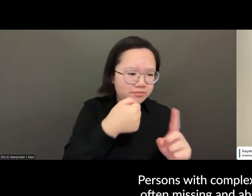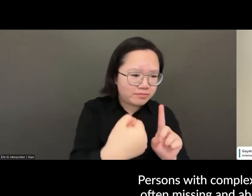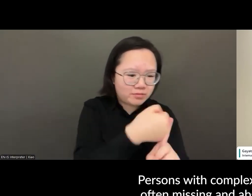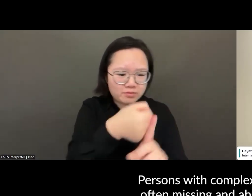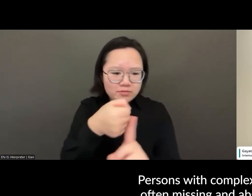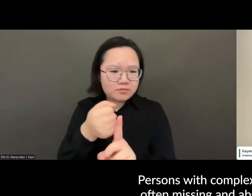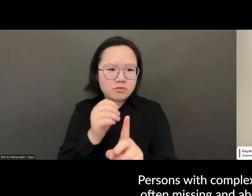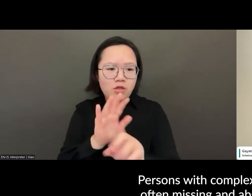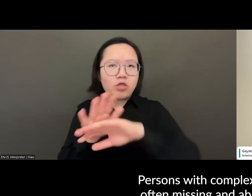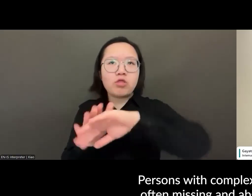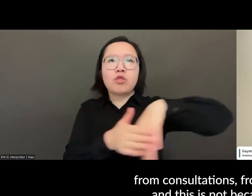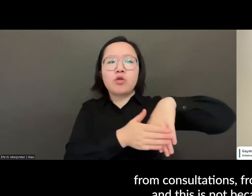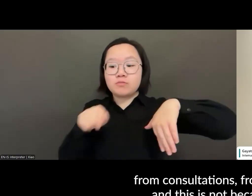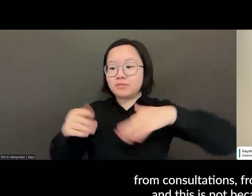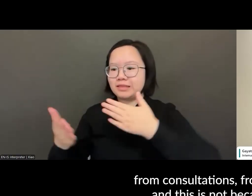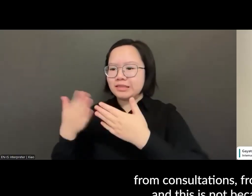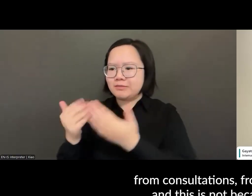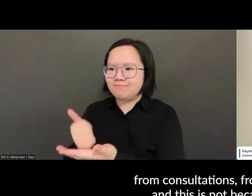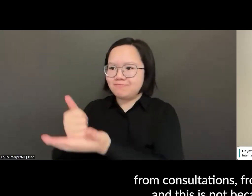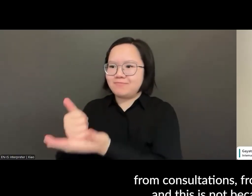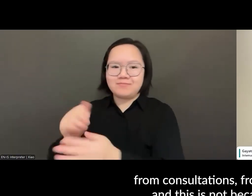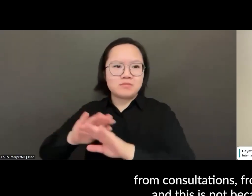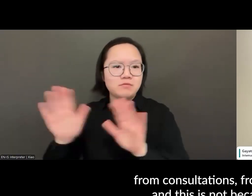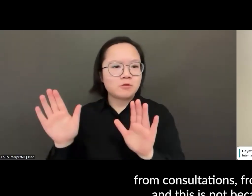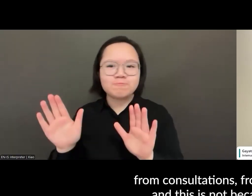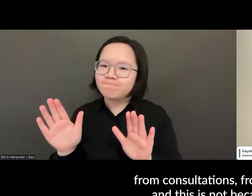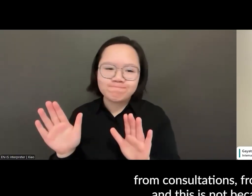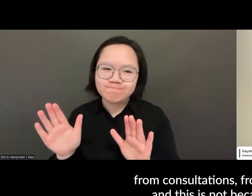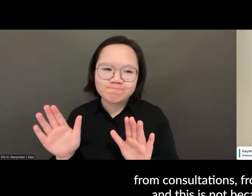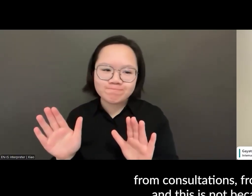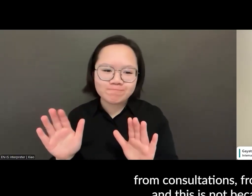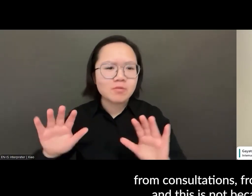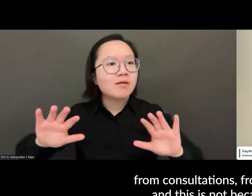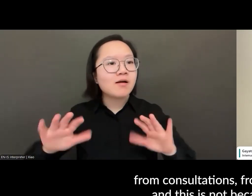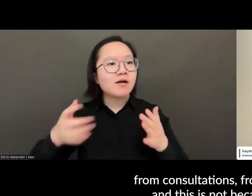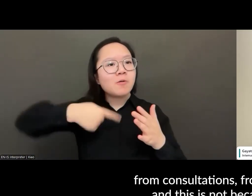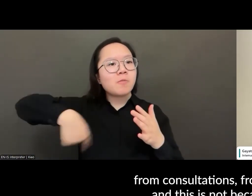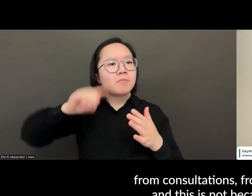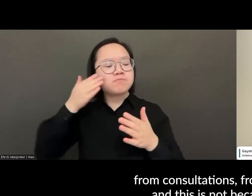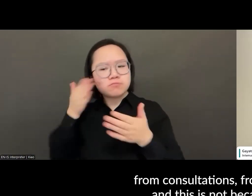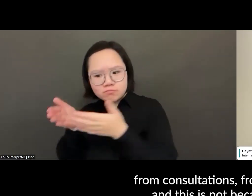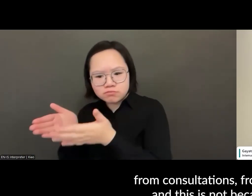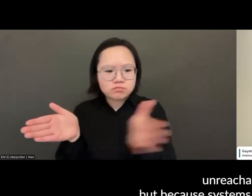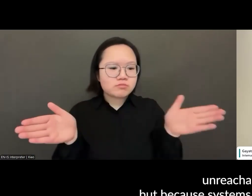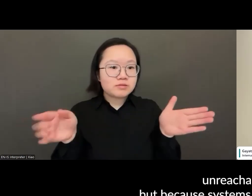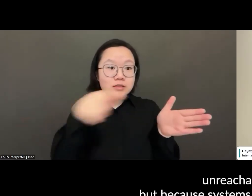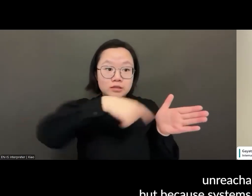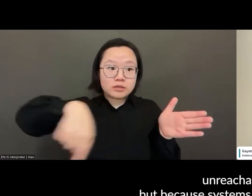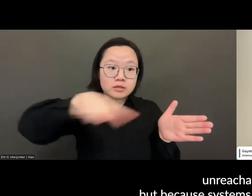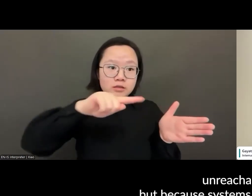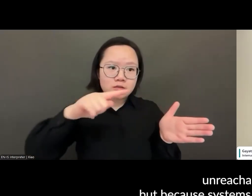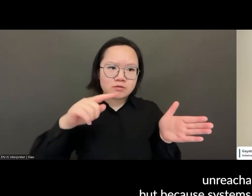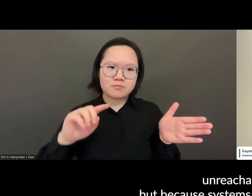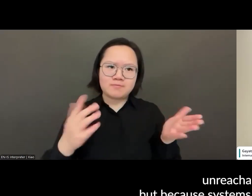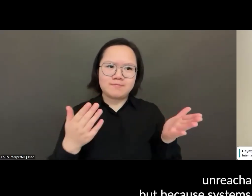absent from data, from consultations, from programs, And this is not because they are